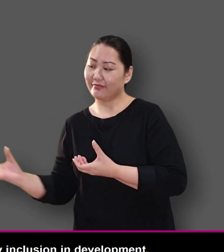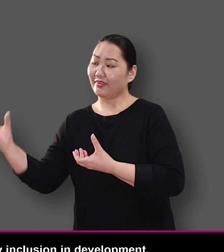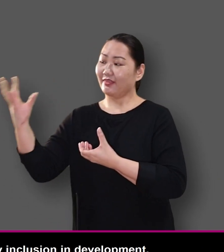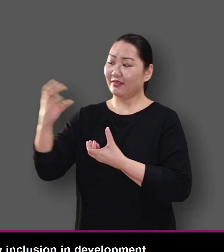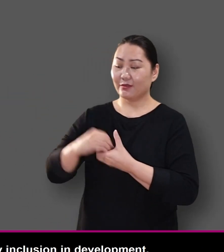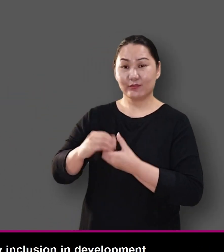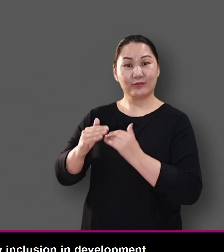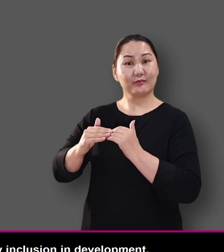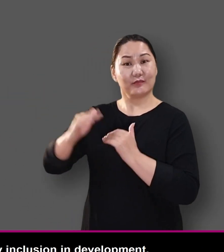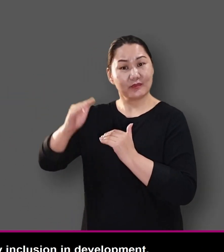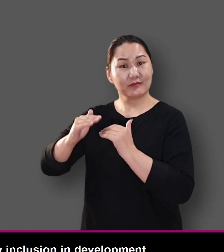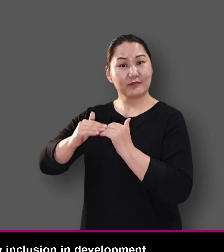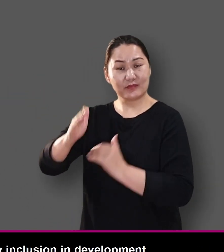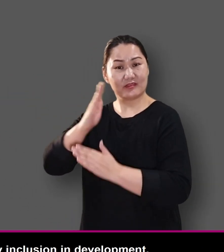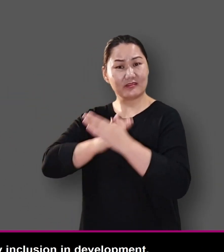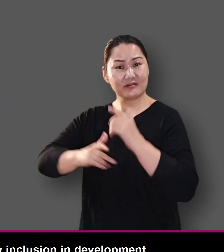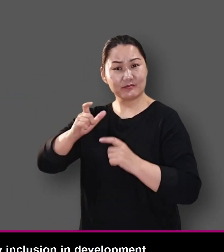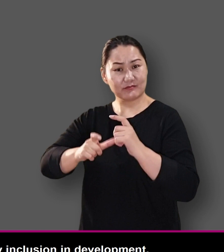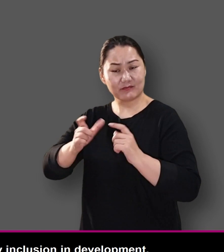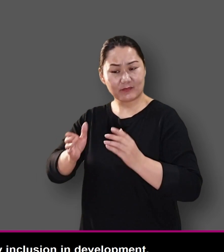As a route to disability inclusion and development.